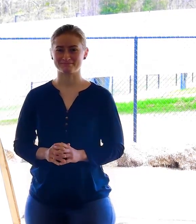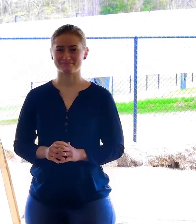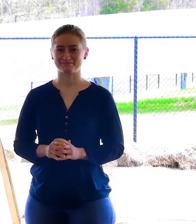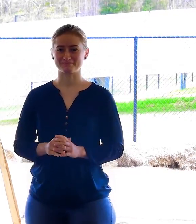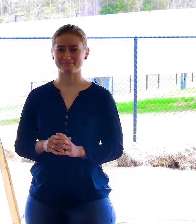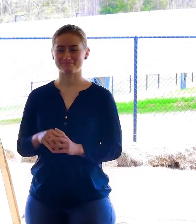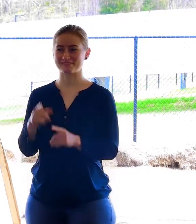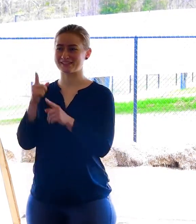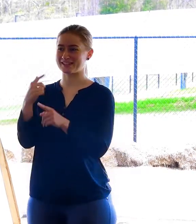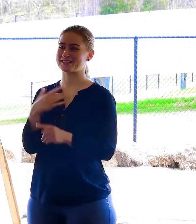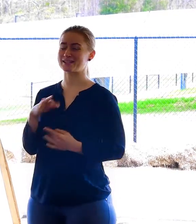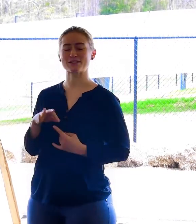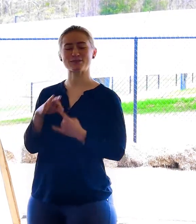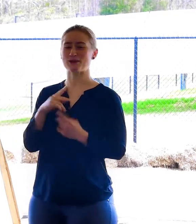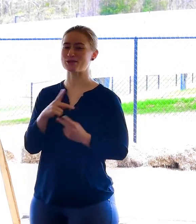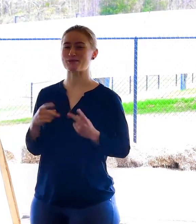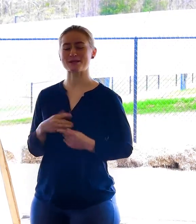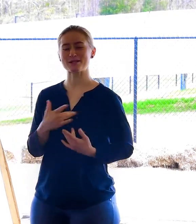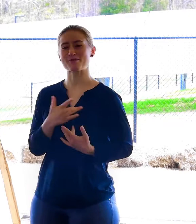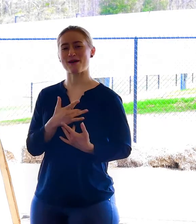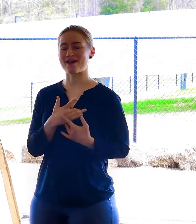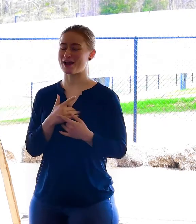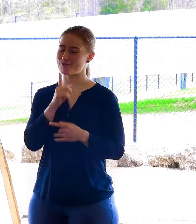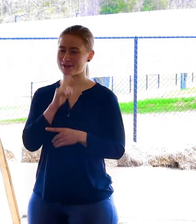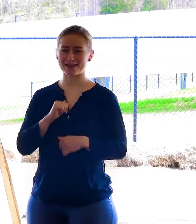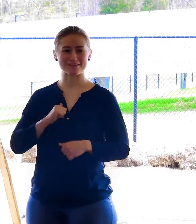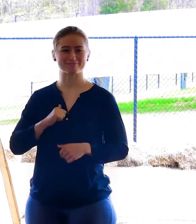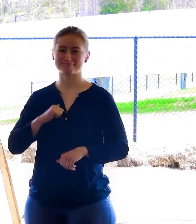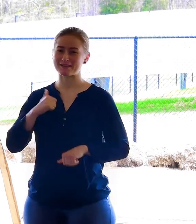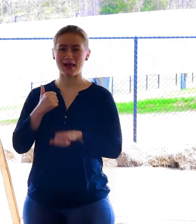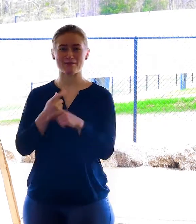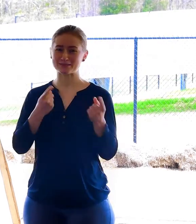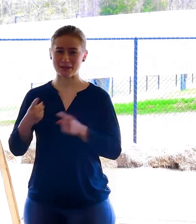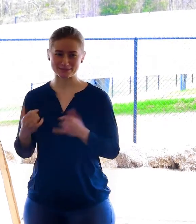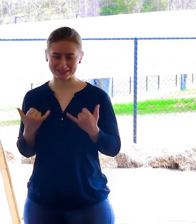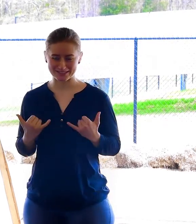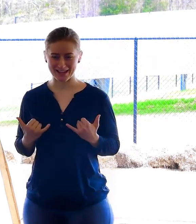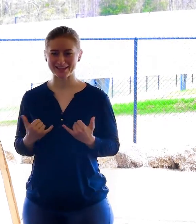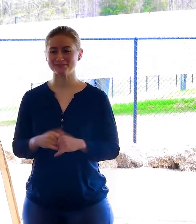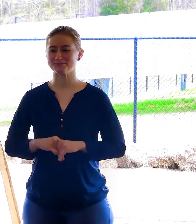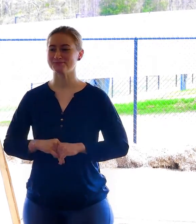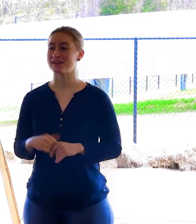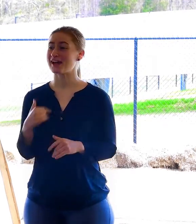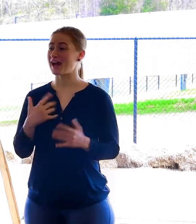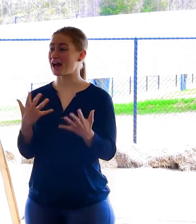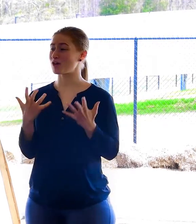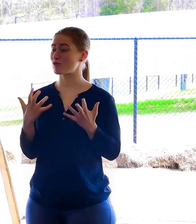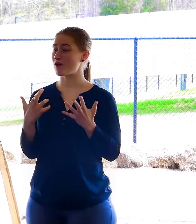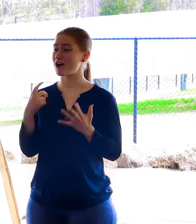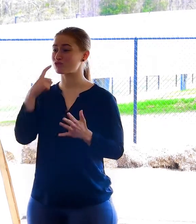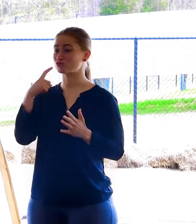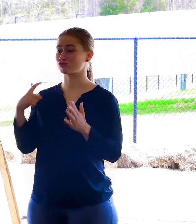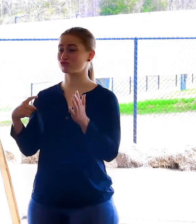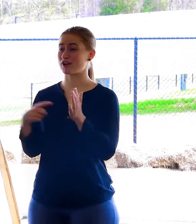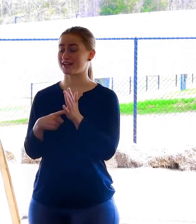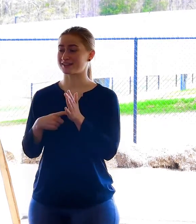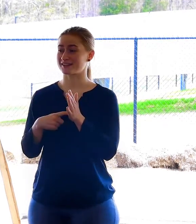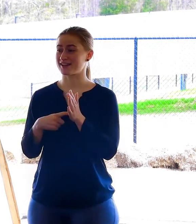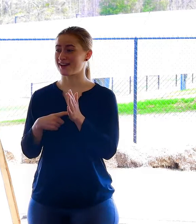Sheriff has a special place in my heart for making this happen today. And I want to recognize